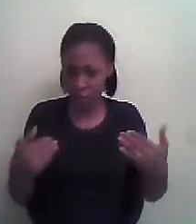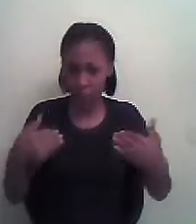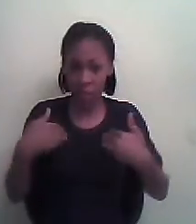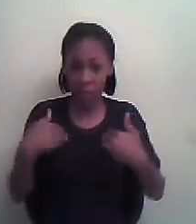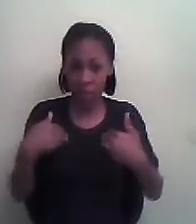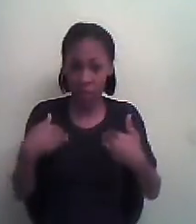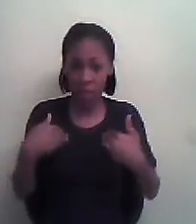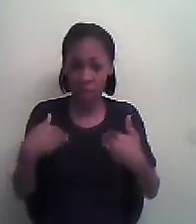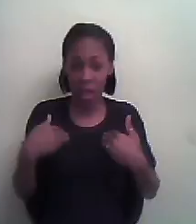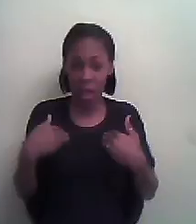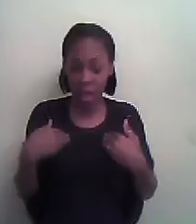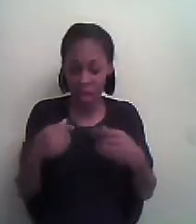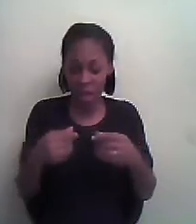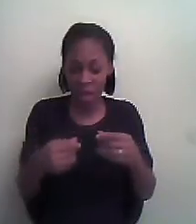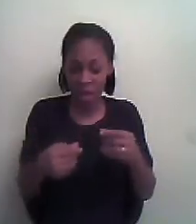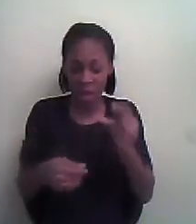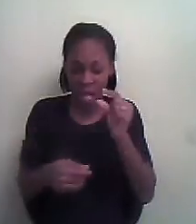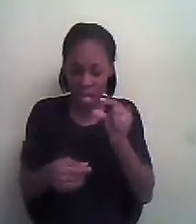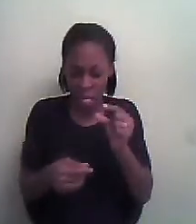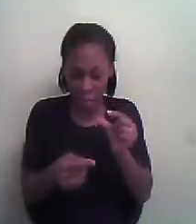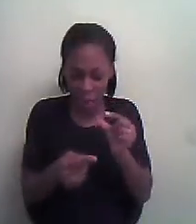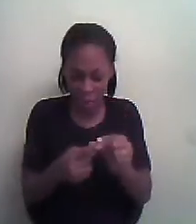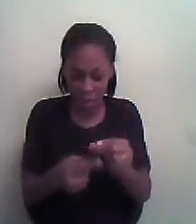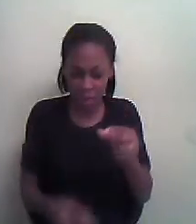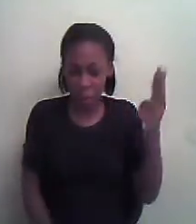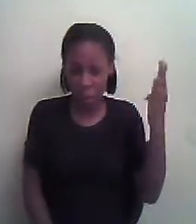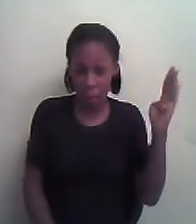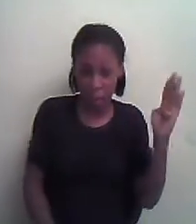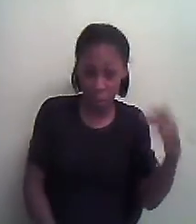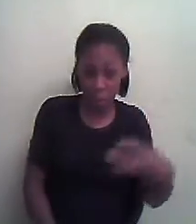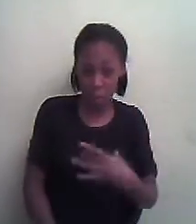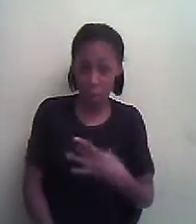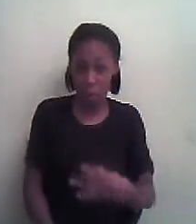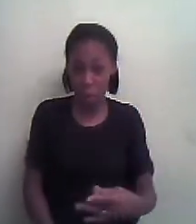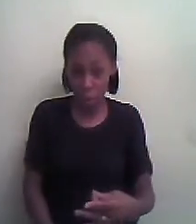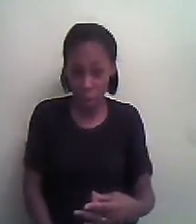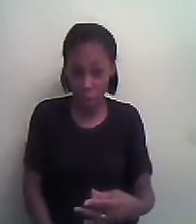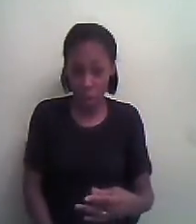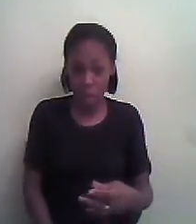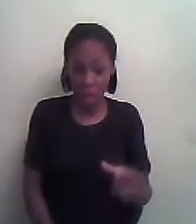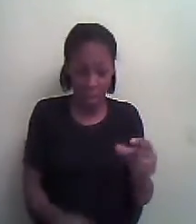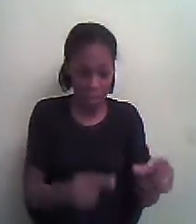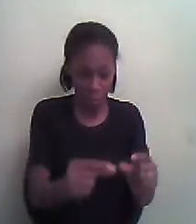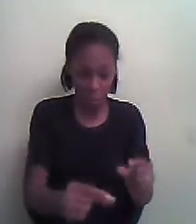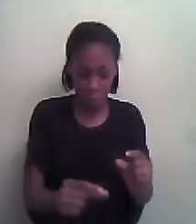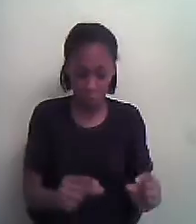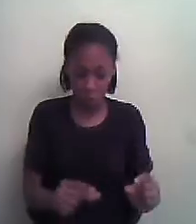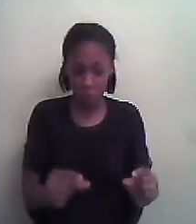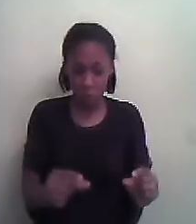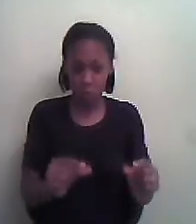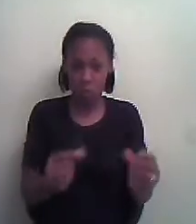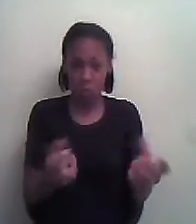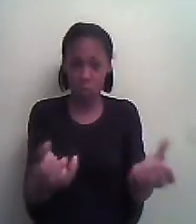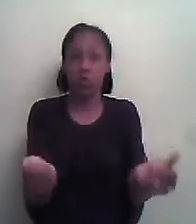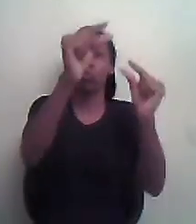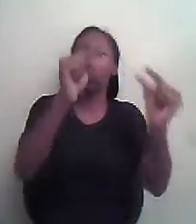Now today, my children just don't appreciate many of my antiques, but I hope that one day they will,